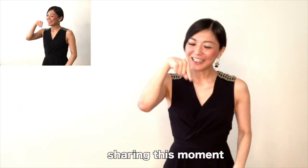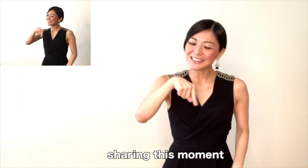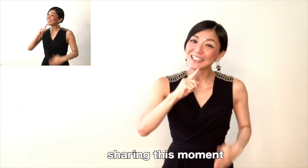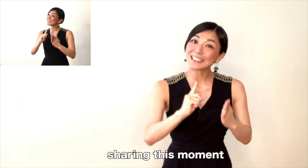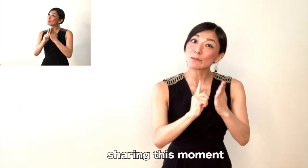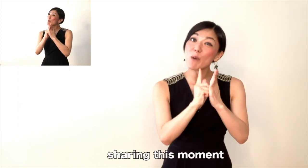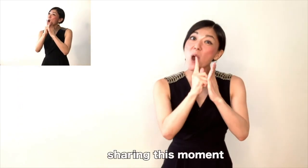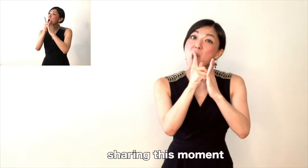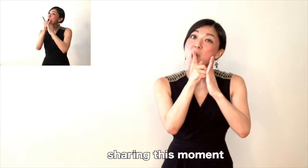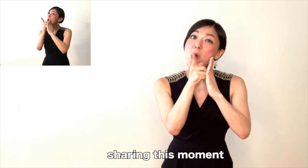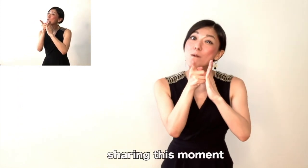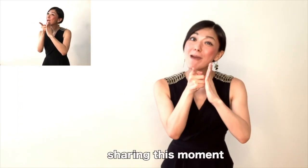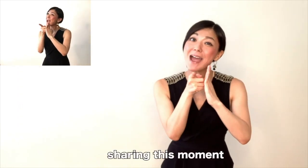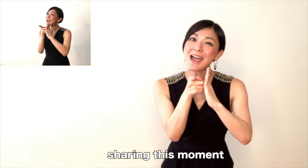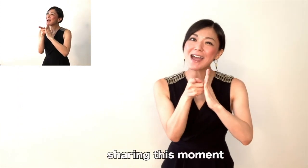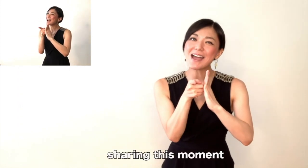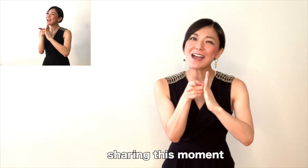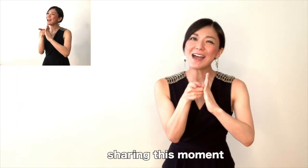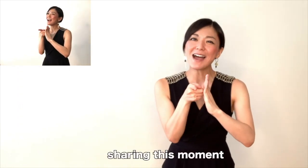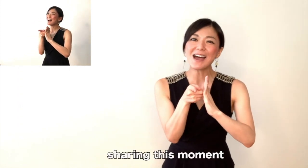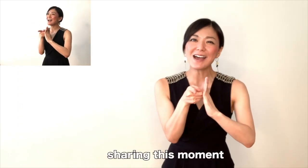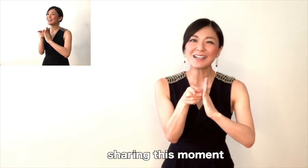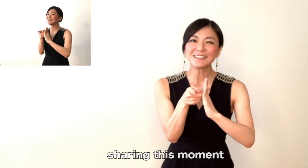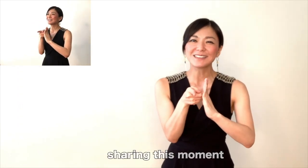Sharing this moment